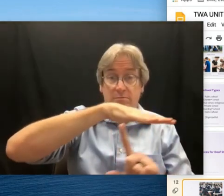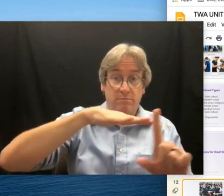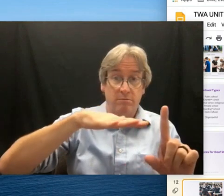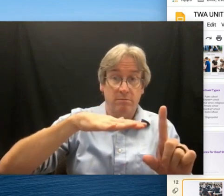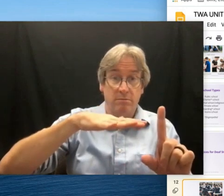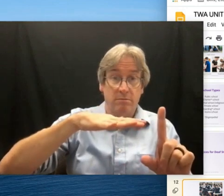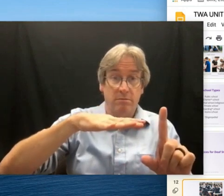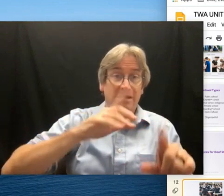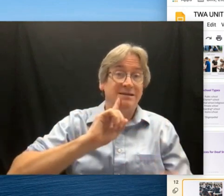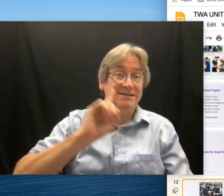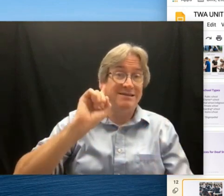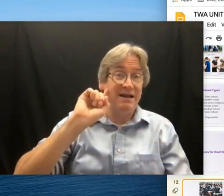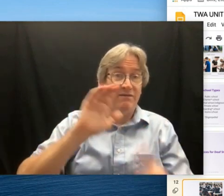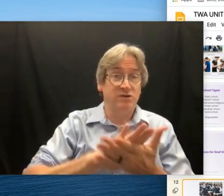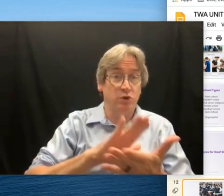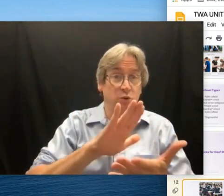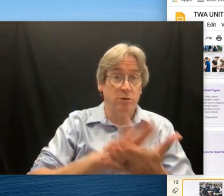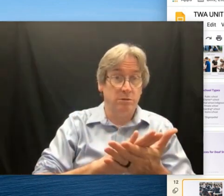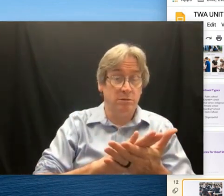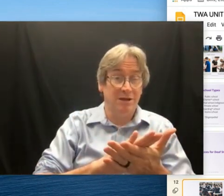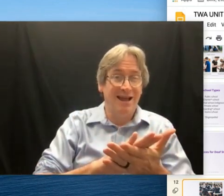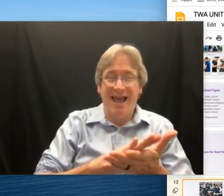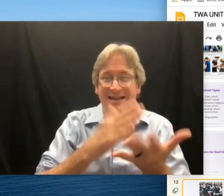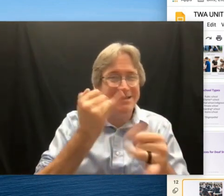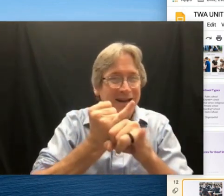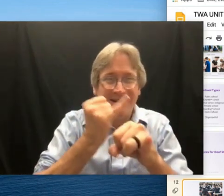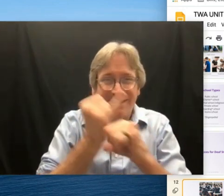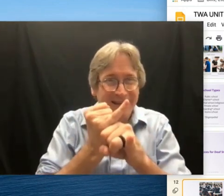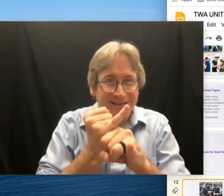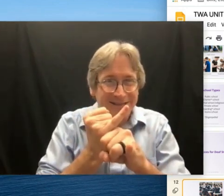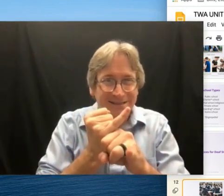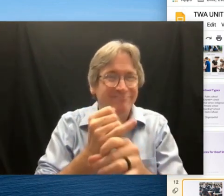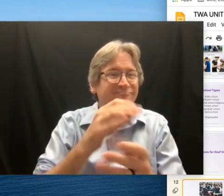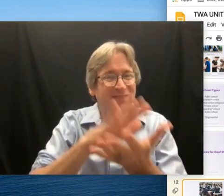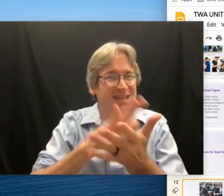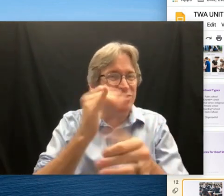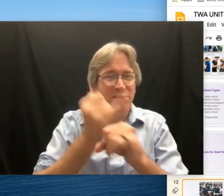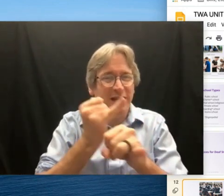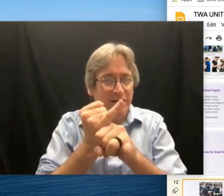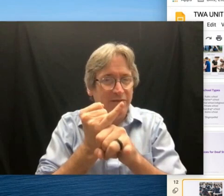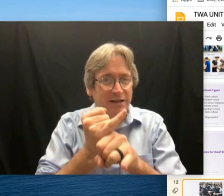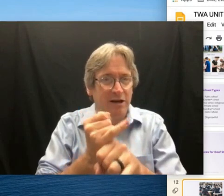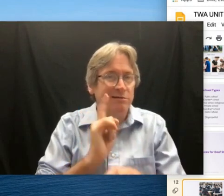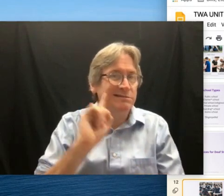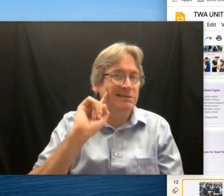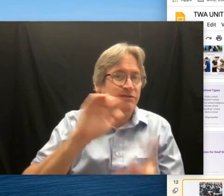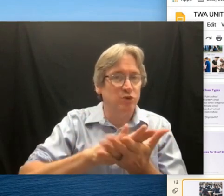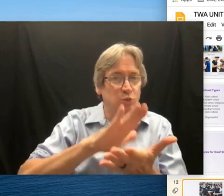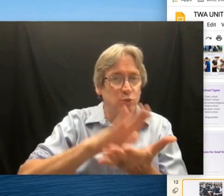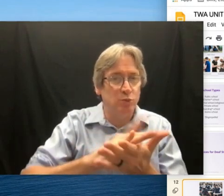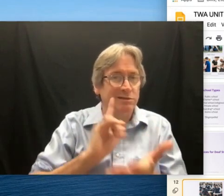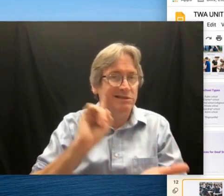them. Deaf school. And it's not a this because they're really not living there.